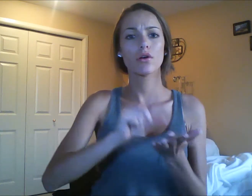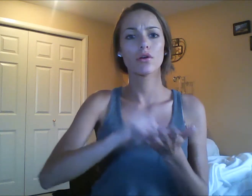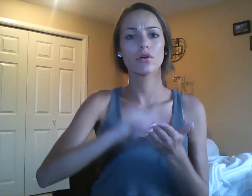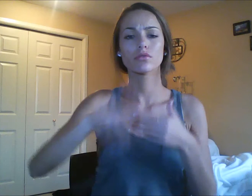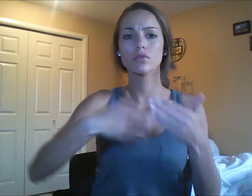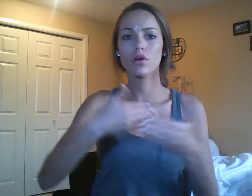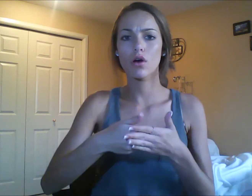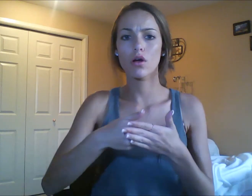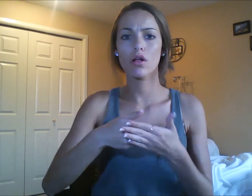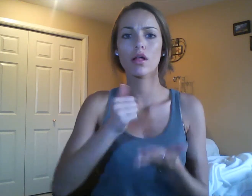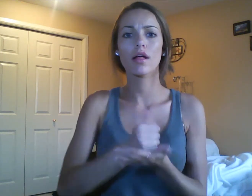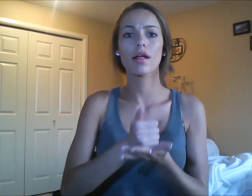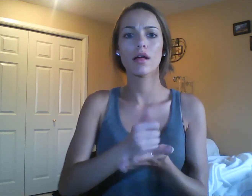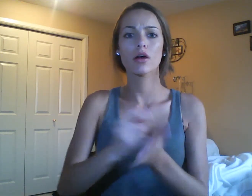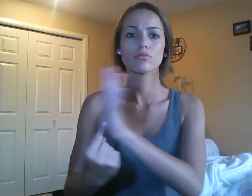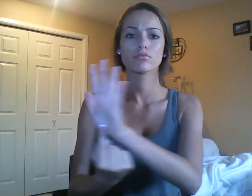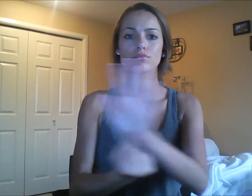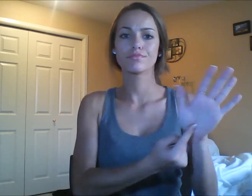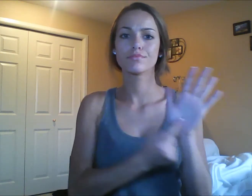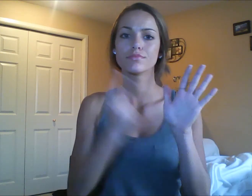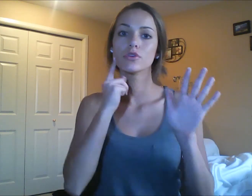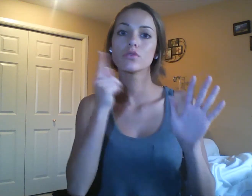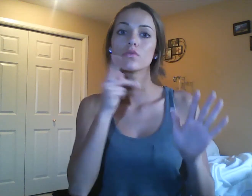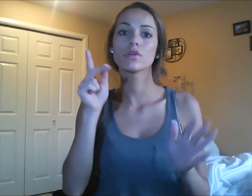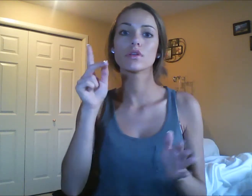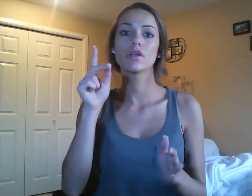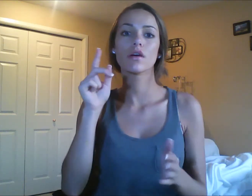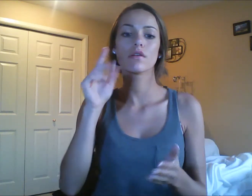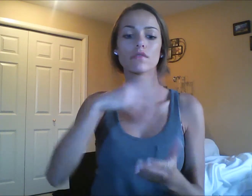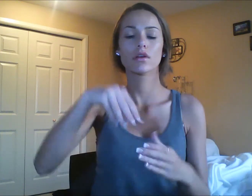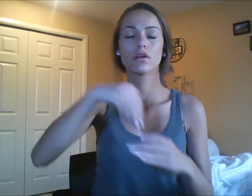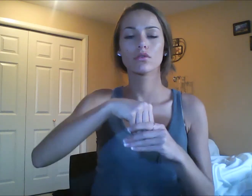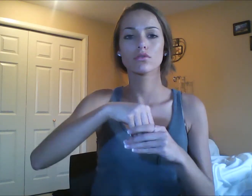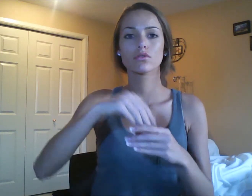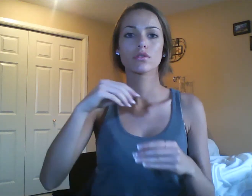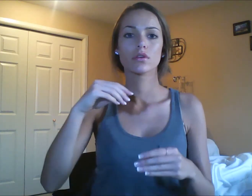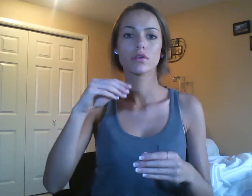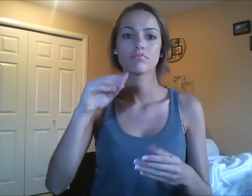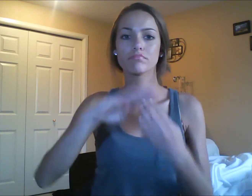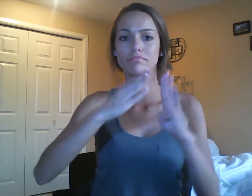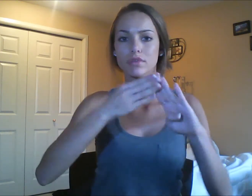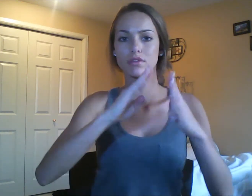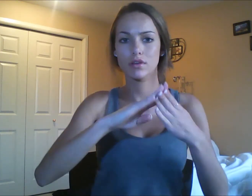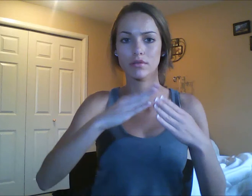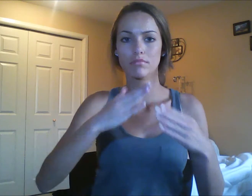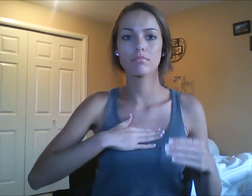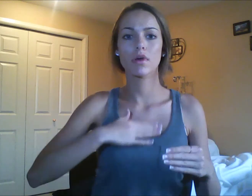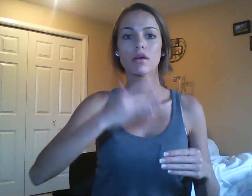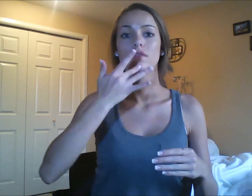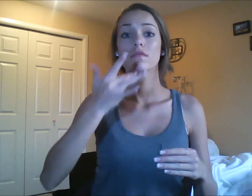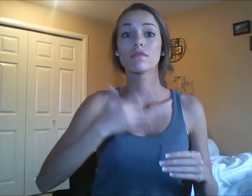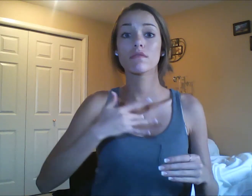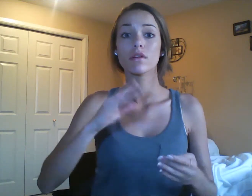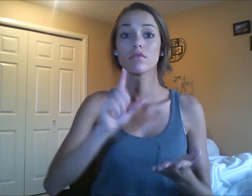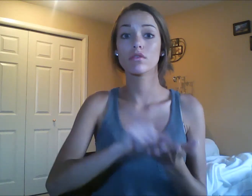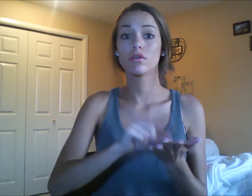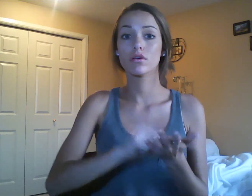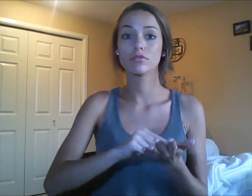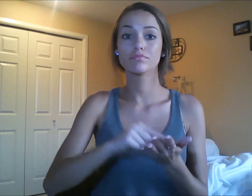people that are examples of deaf inclusion in society. My favorite article is the one about the deaf janitor